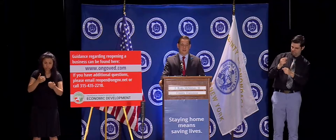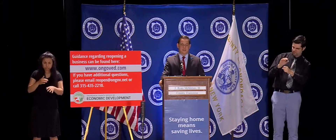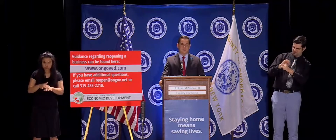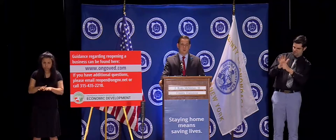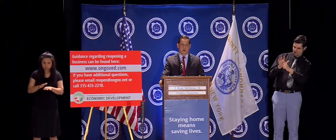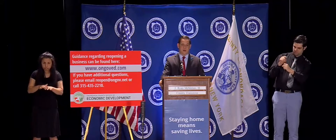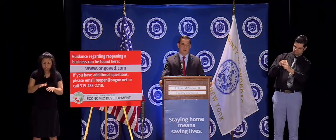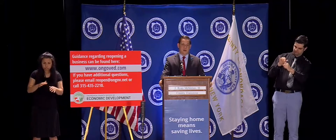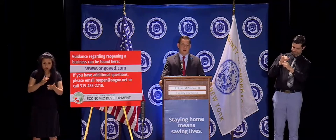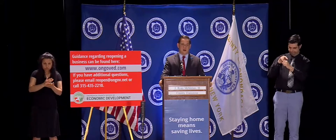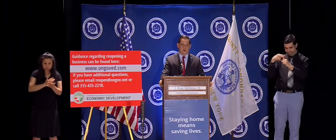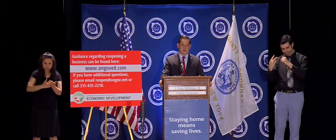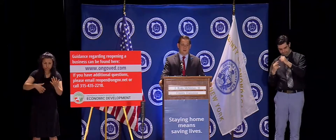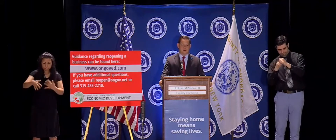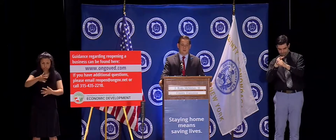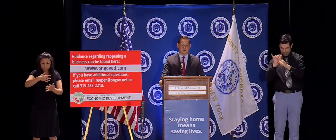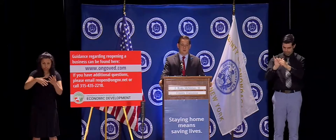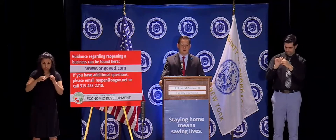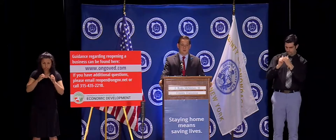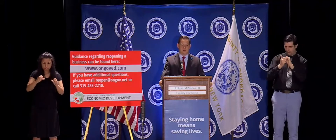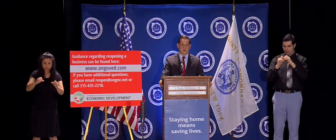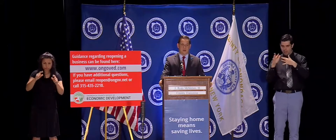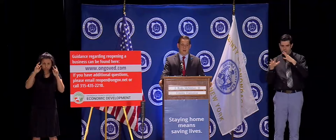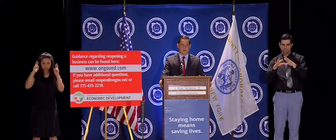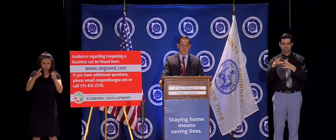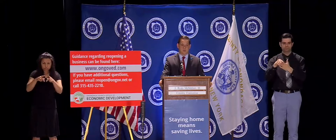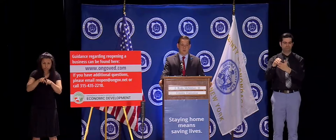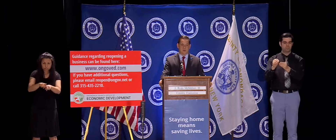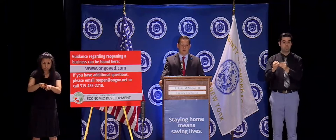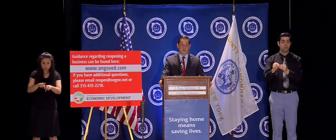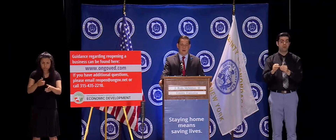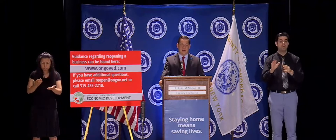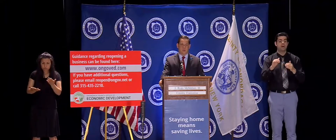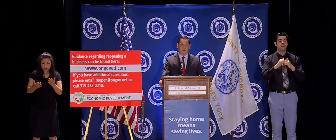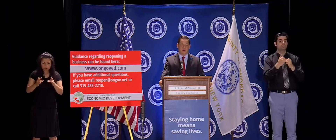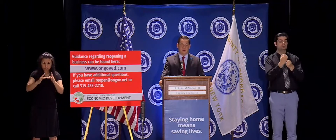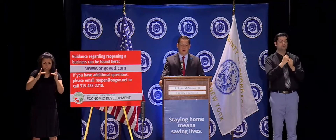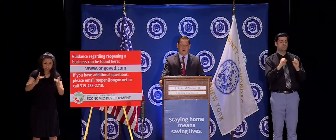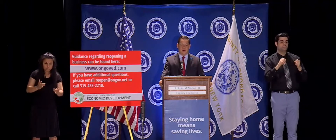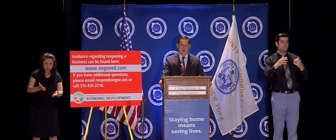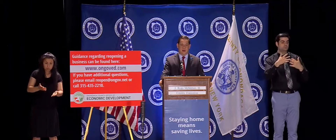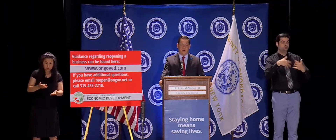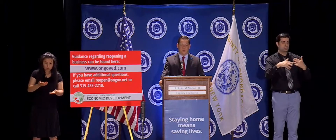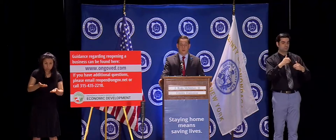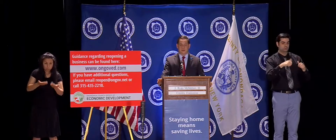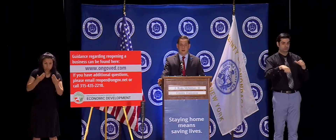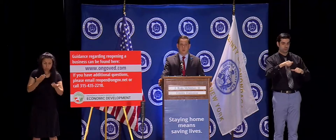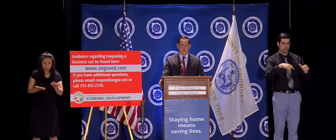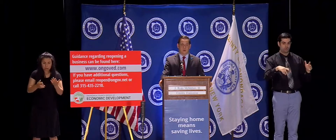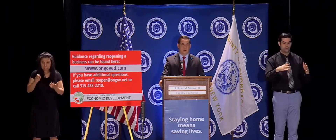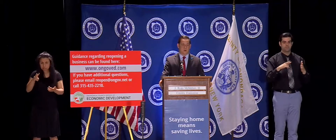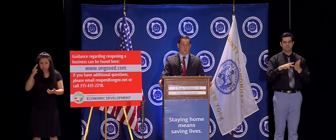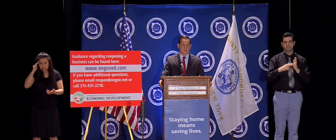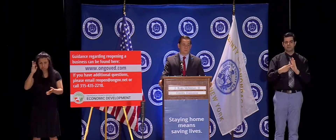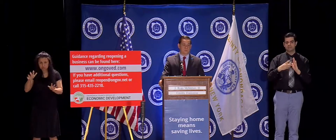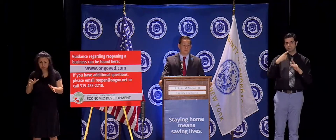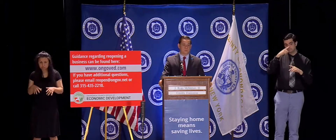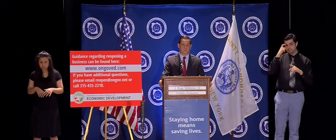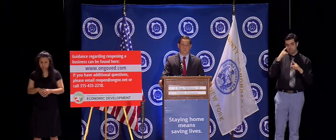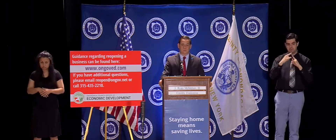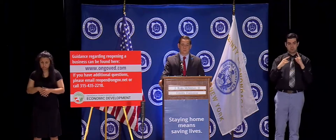other in a safe way. Summer camps could be viable, and I hope we get to that point where they can